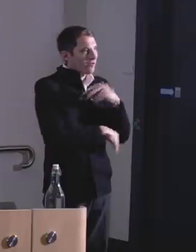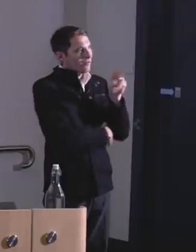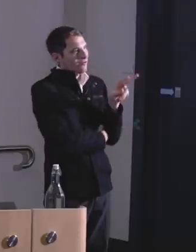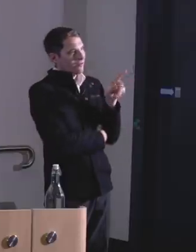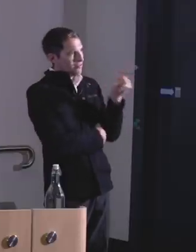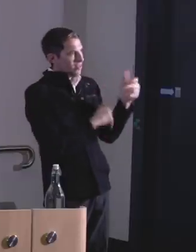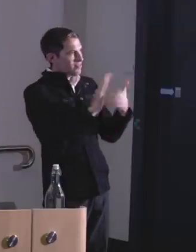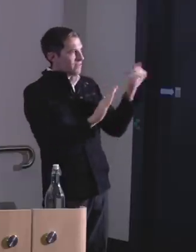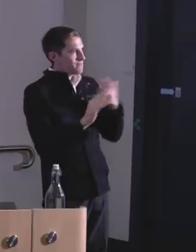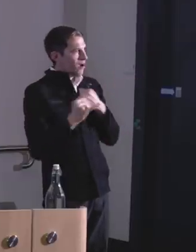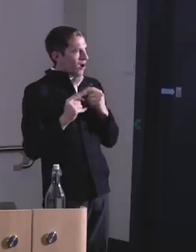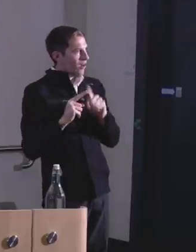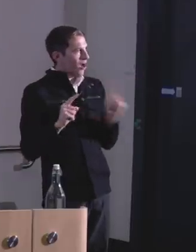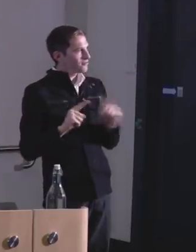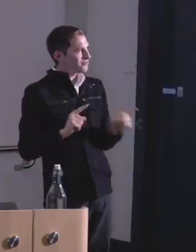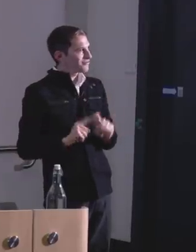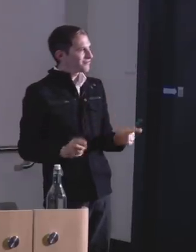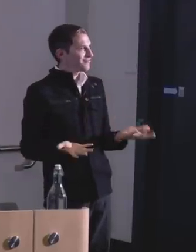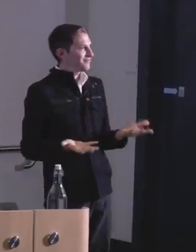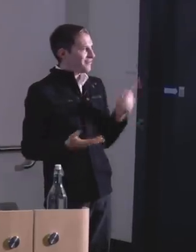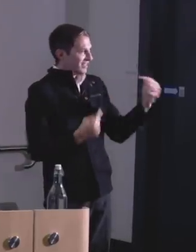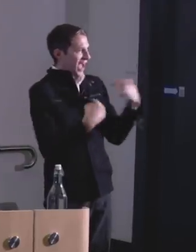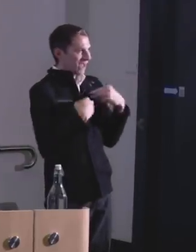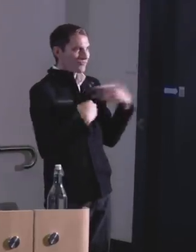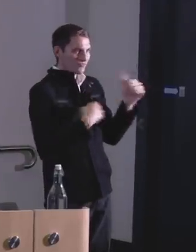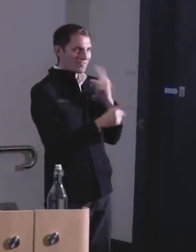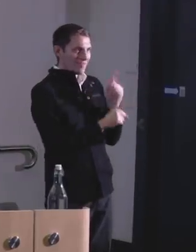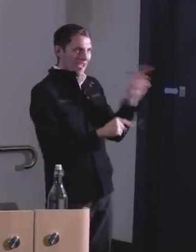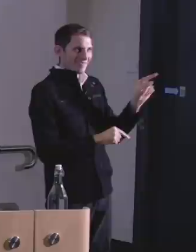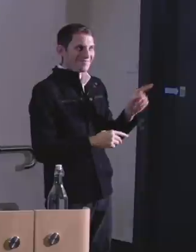stealing our lines. That's us, you know.